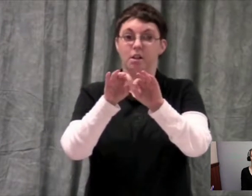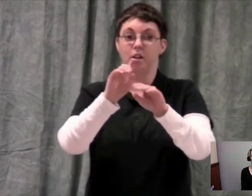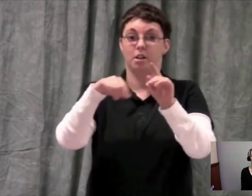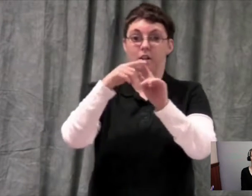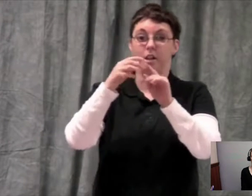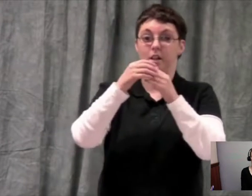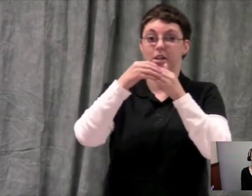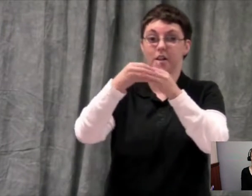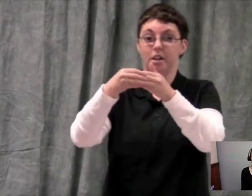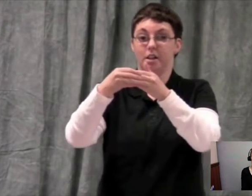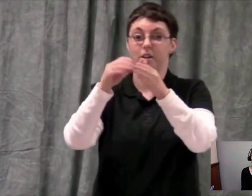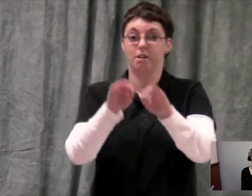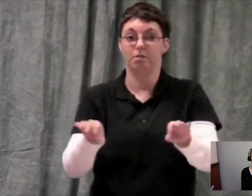about leading your client.